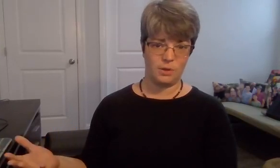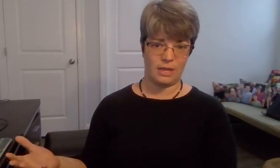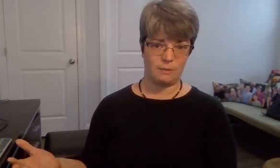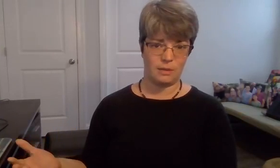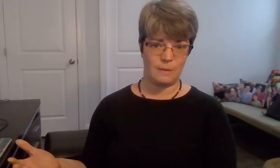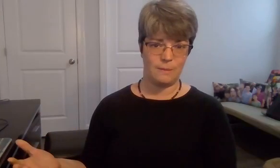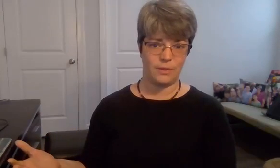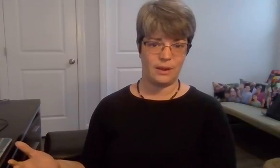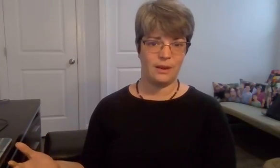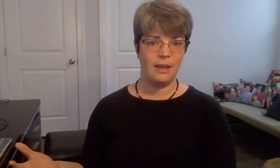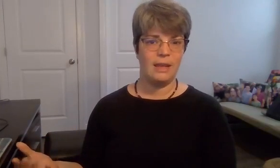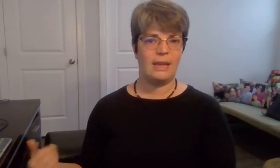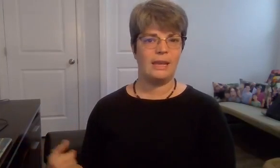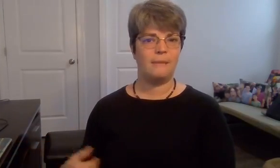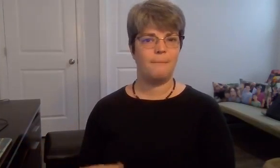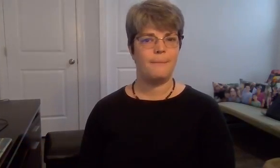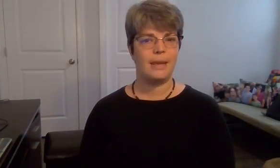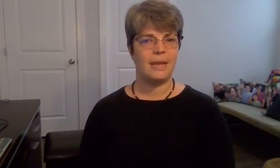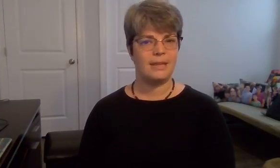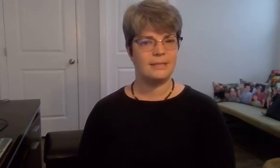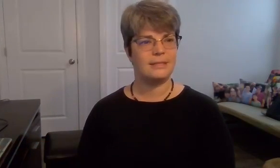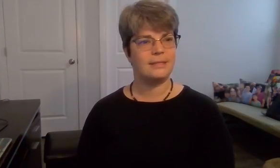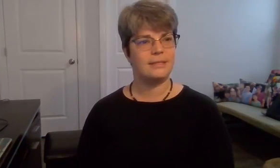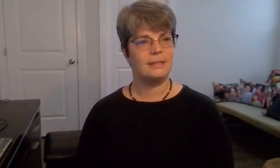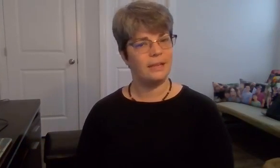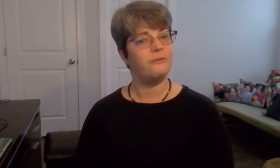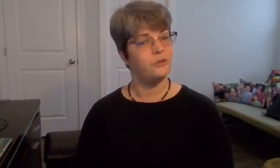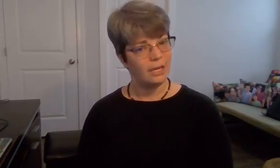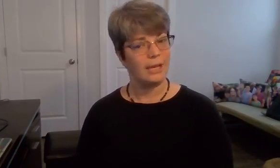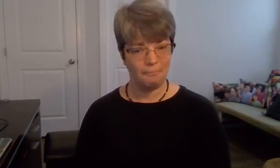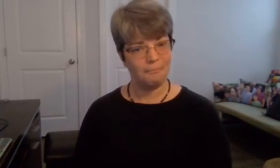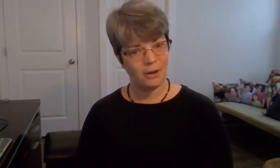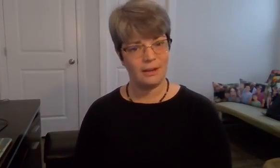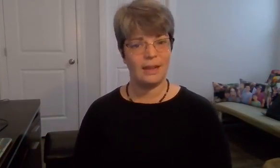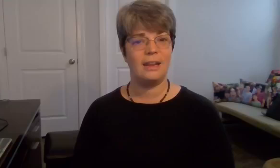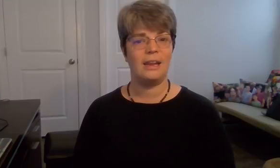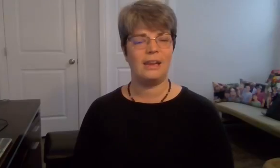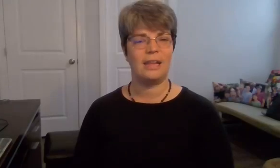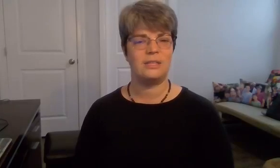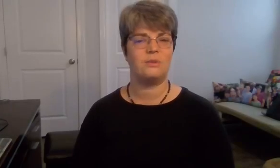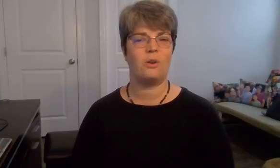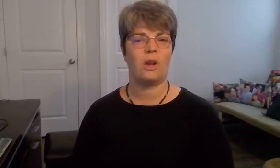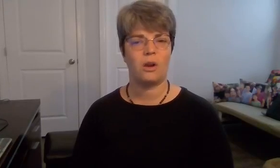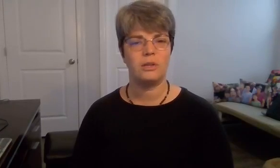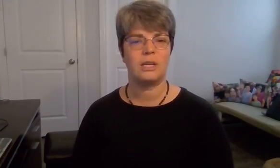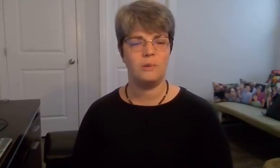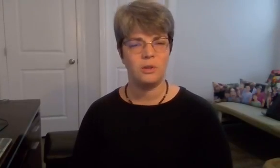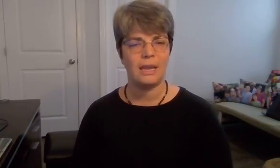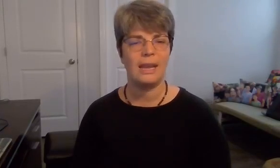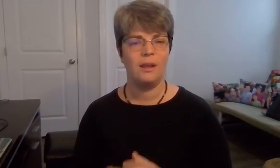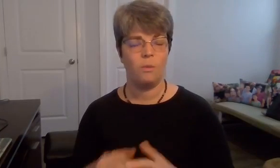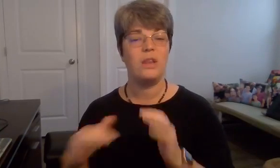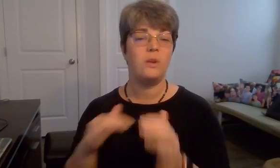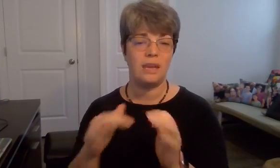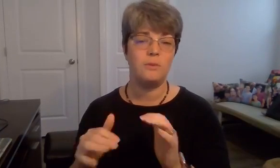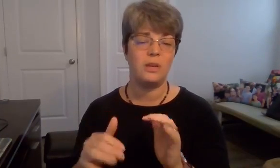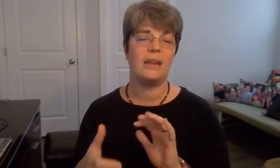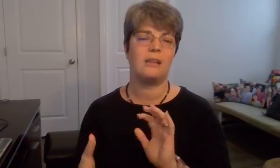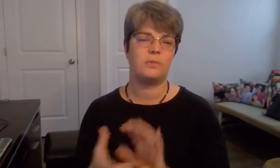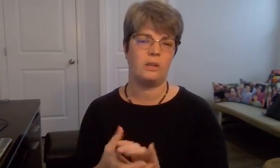communicate with the people there, it makes life tricky, right? And it gets hard to communicate. When you can't communicate, it gets really hard